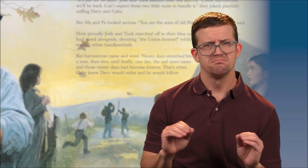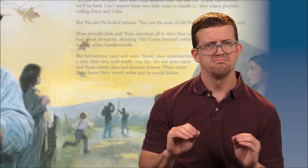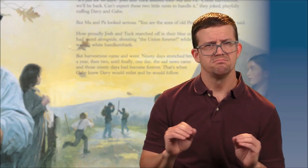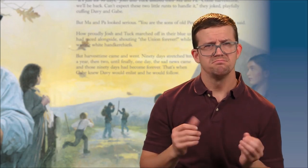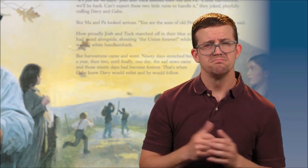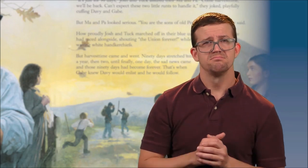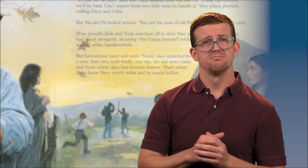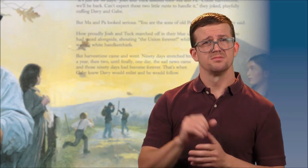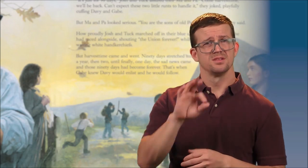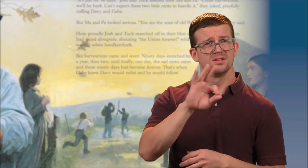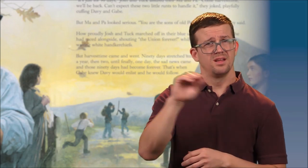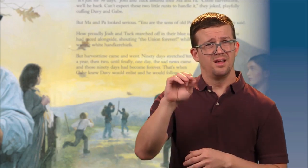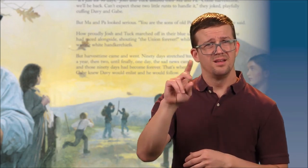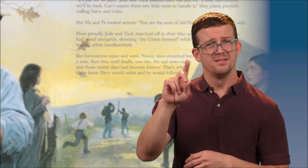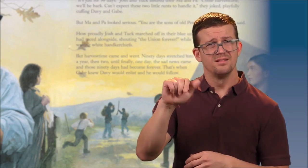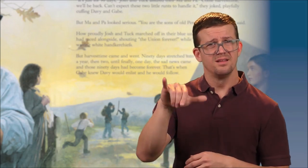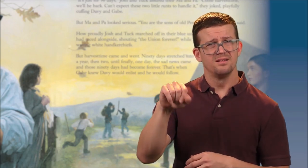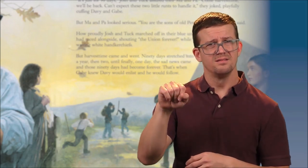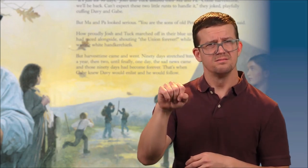But harvest time came and went.